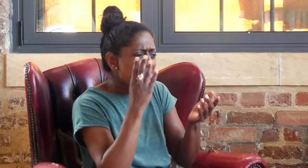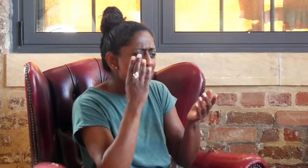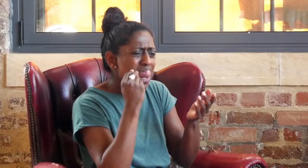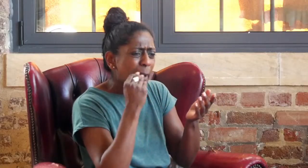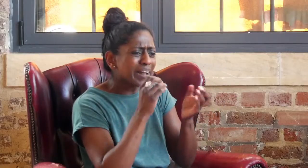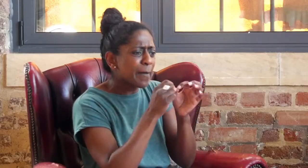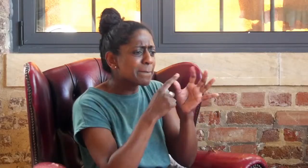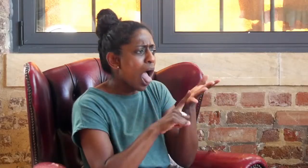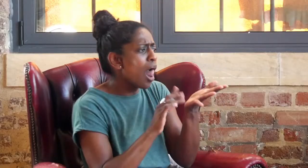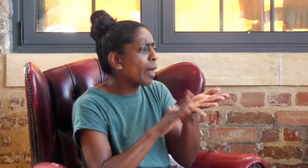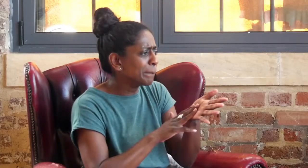think